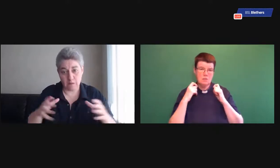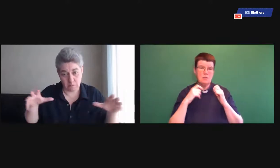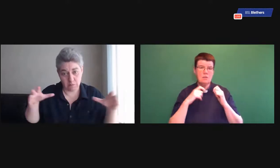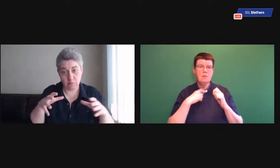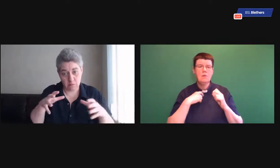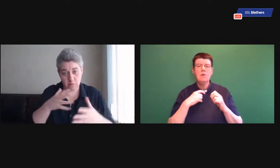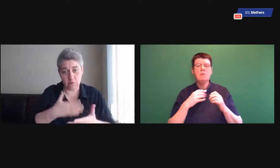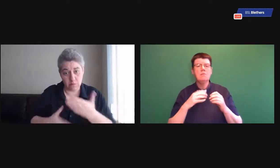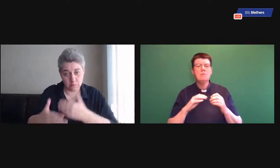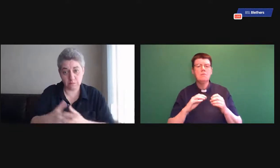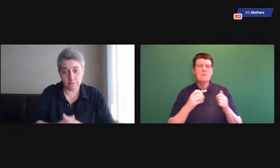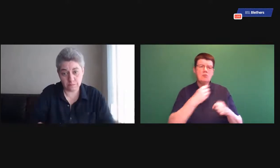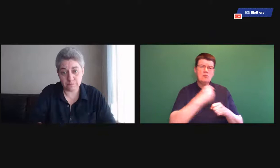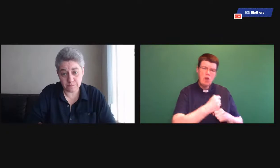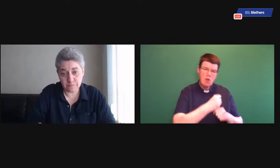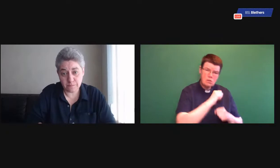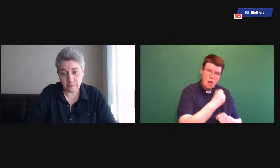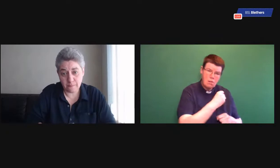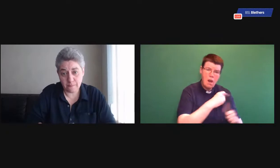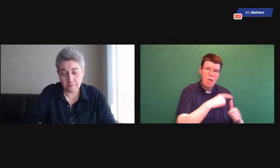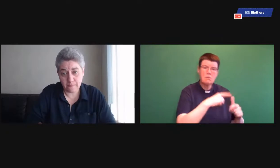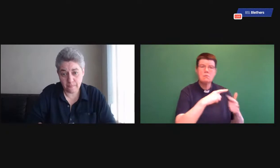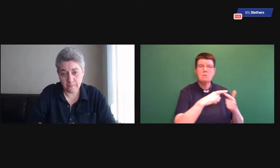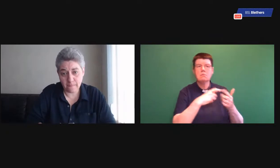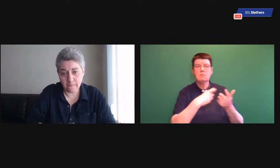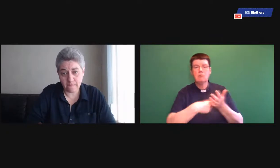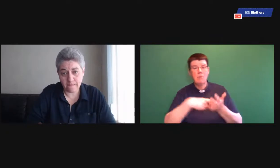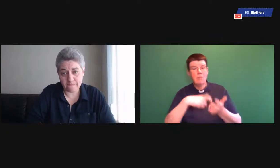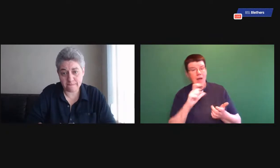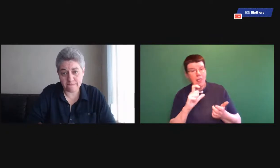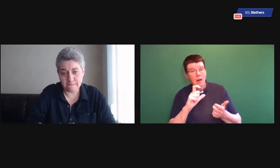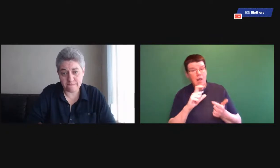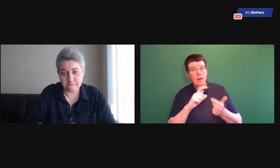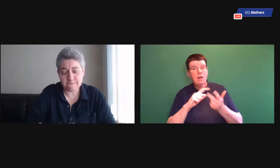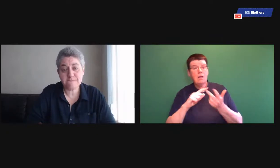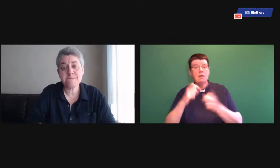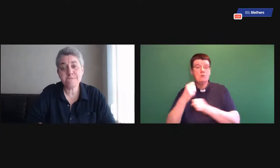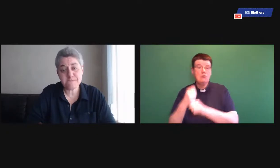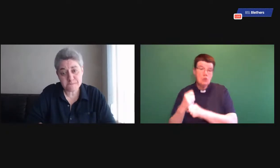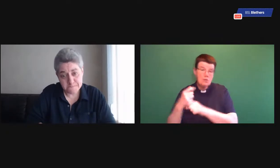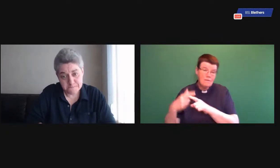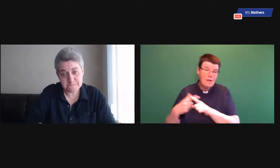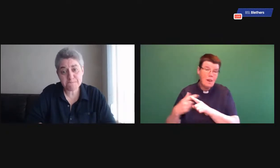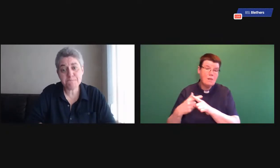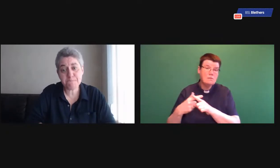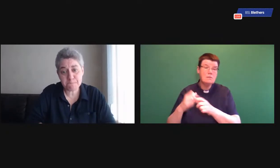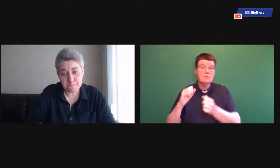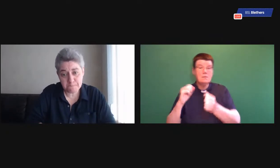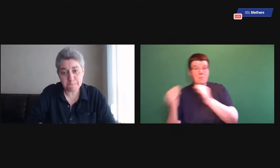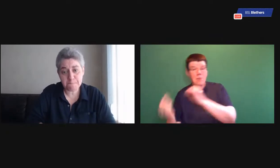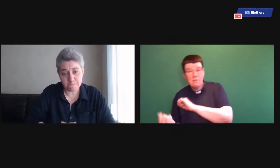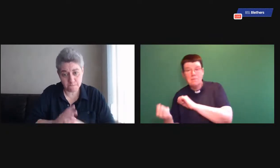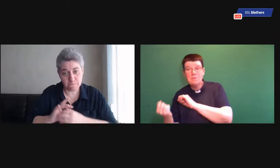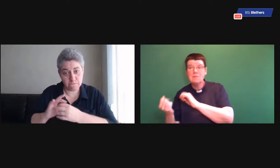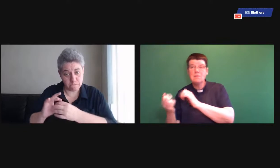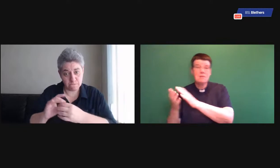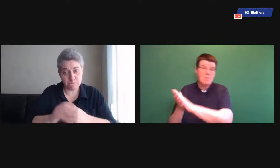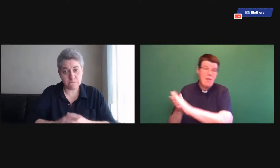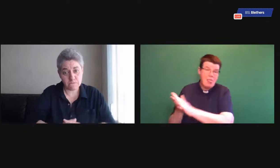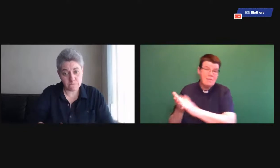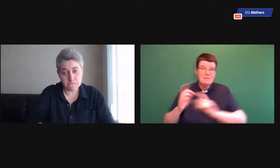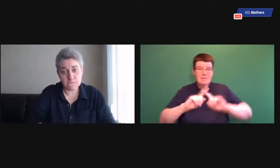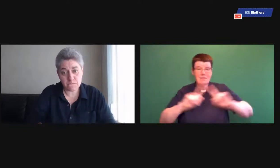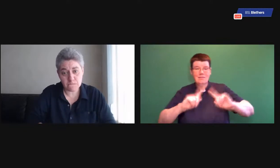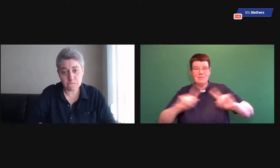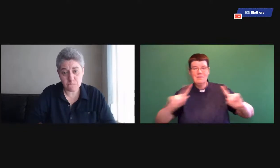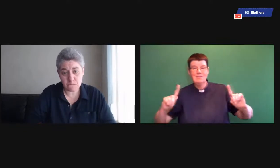ministers, priests. It includes all that. Anybody really for the church. So church elders could be there. Roman Catholic priests can be there. Church of England